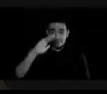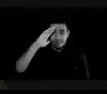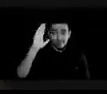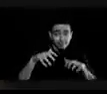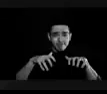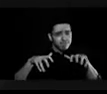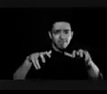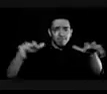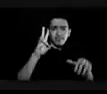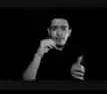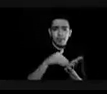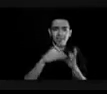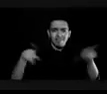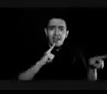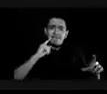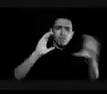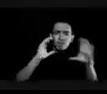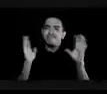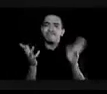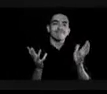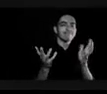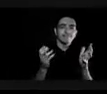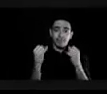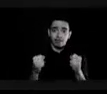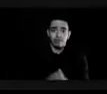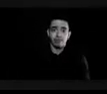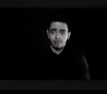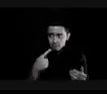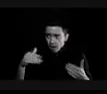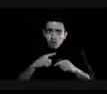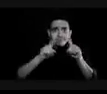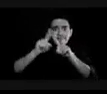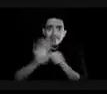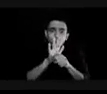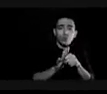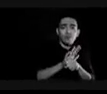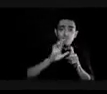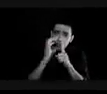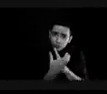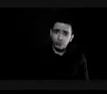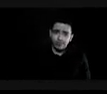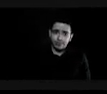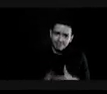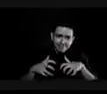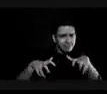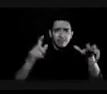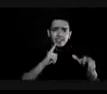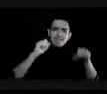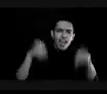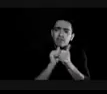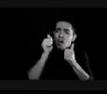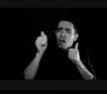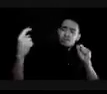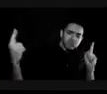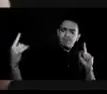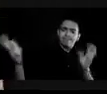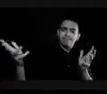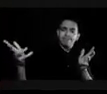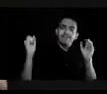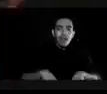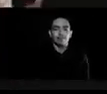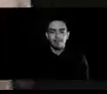Did you know that millions of people all over the world use some form of sign language unique to their location and culture? Millions of people out there in the world that can communicate from